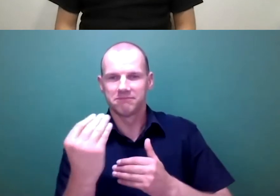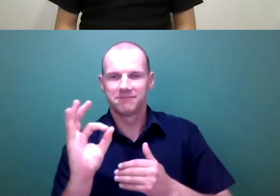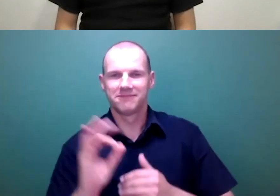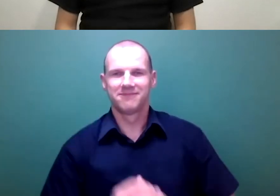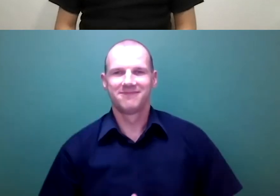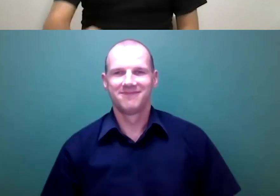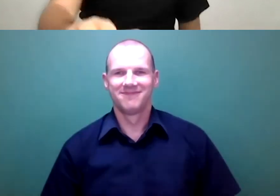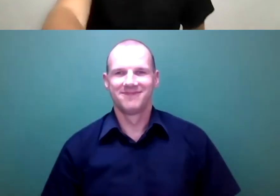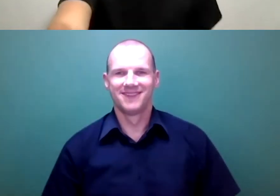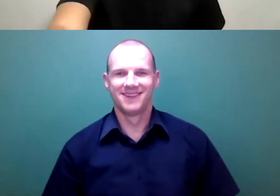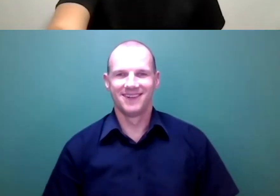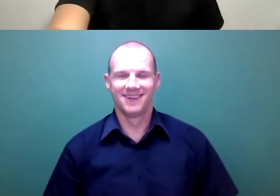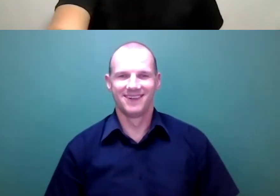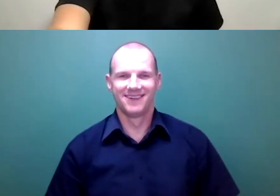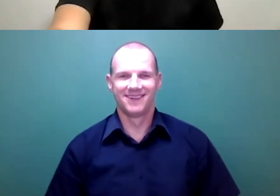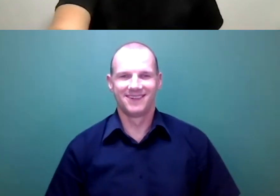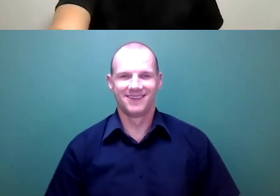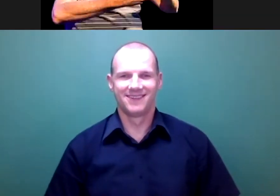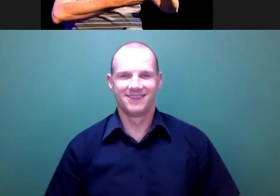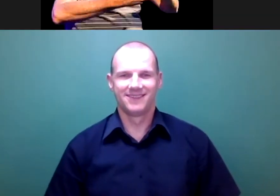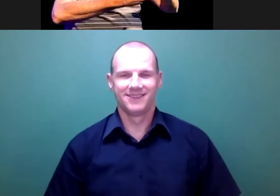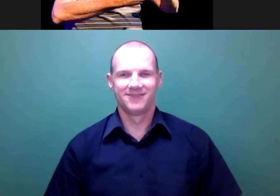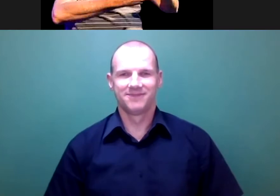Thank you for this opportunity.